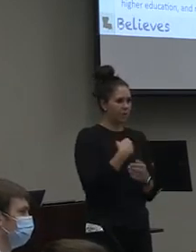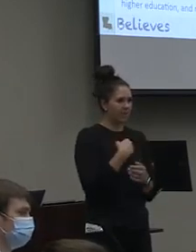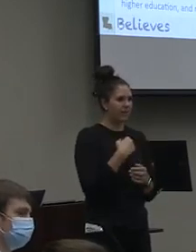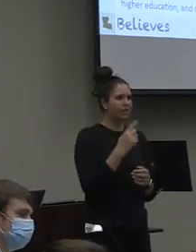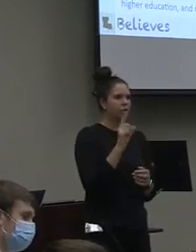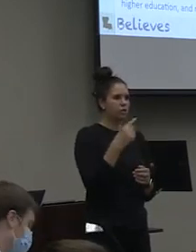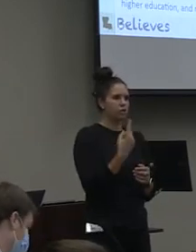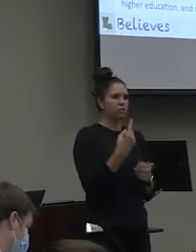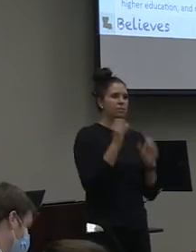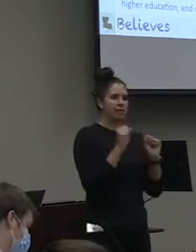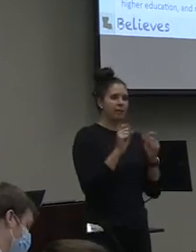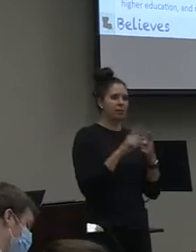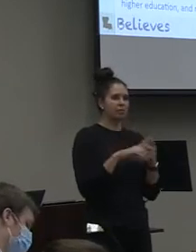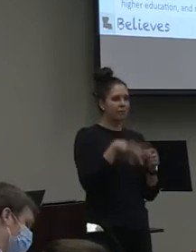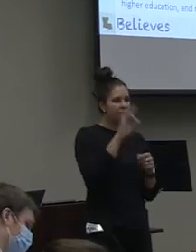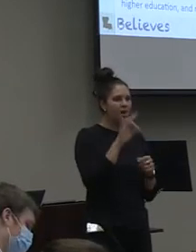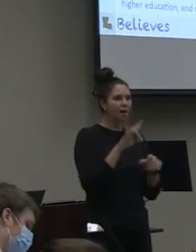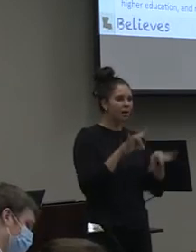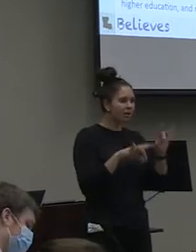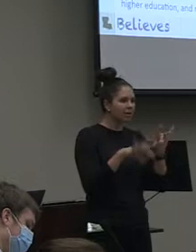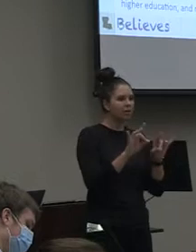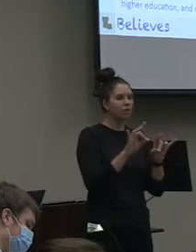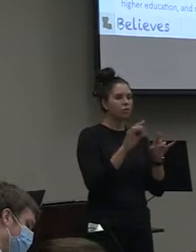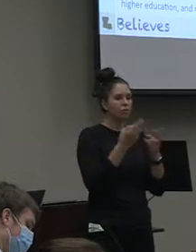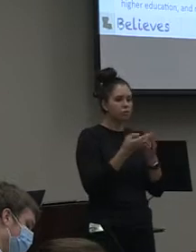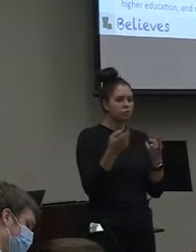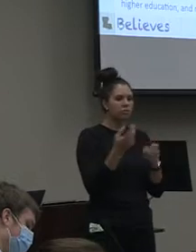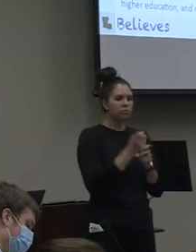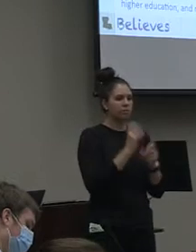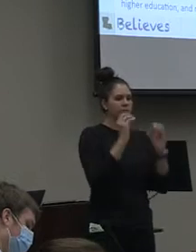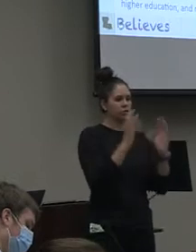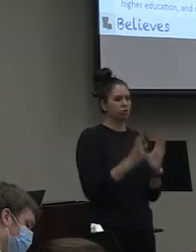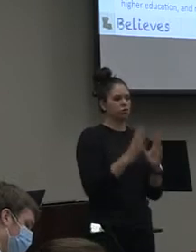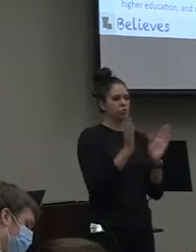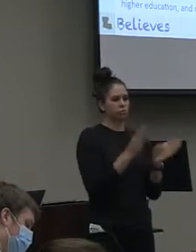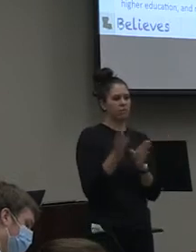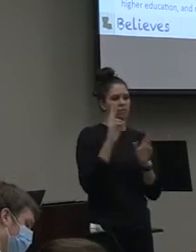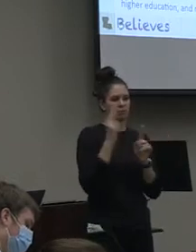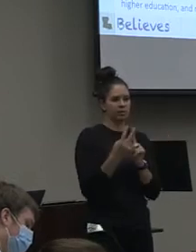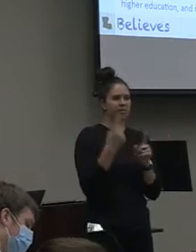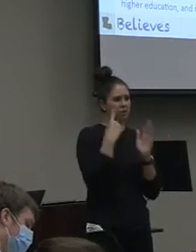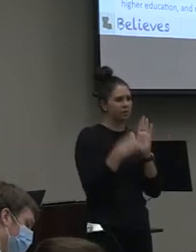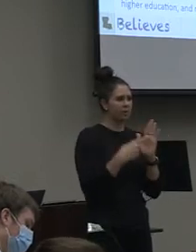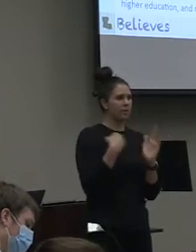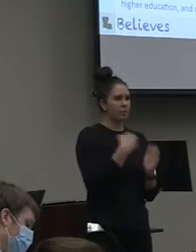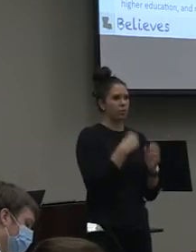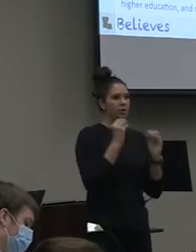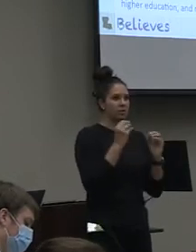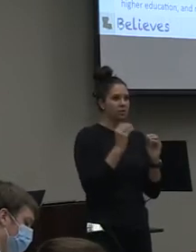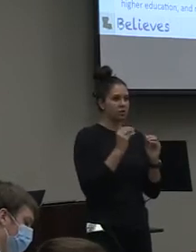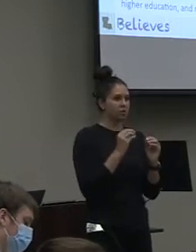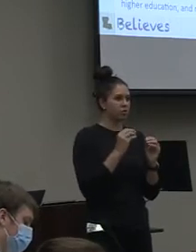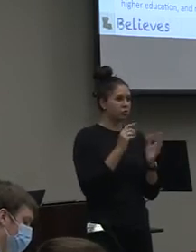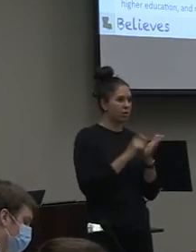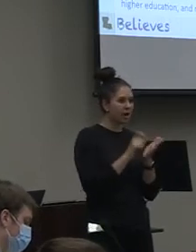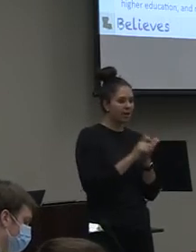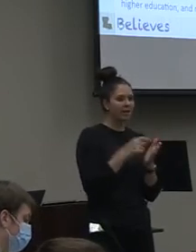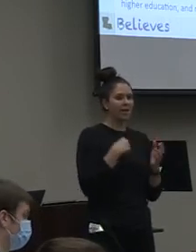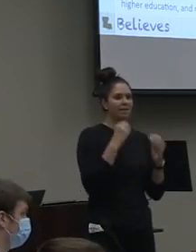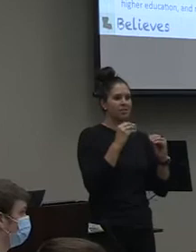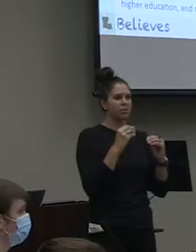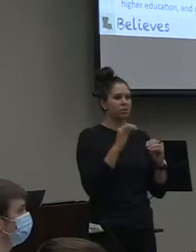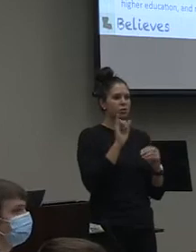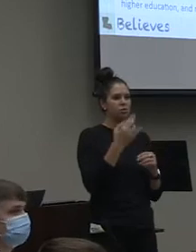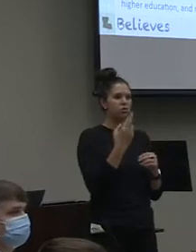just, being able to find and locate resources from the teacher prep perspective. For example, when we're teaching writing, I teach engineer block level course,